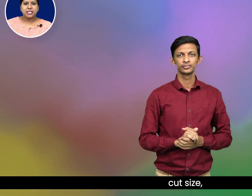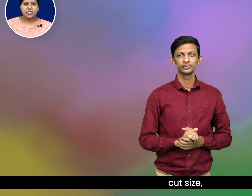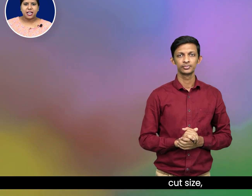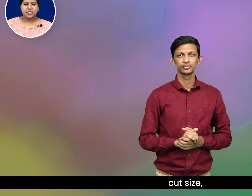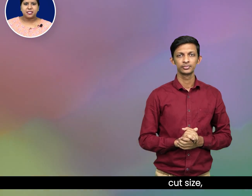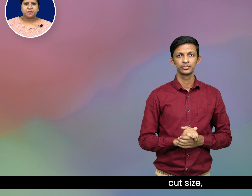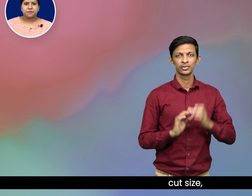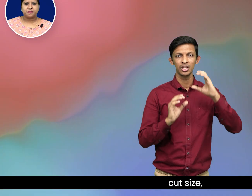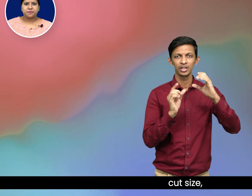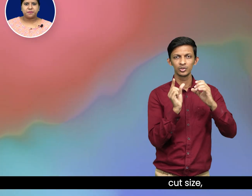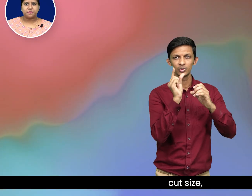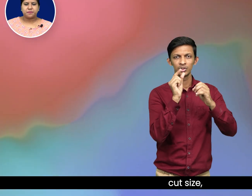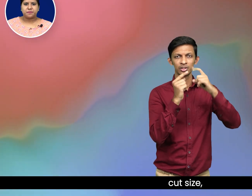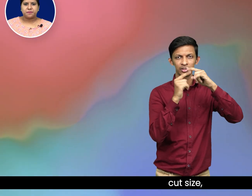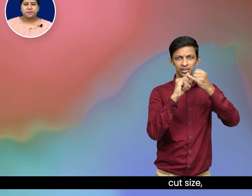cut size,